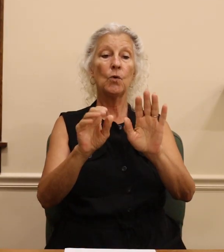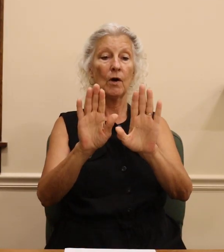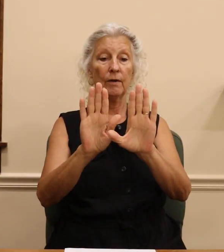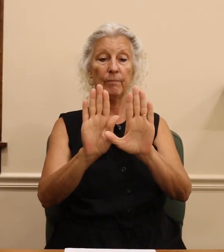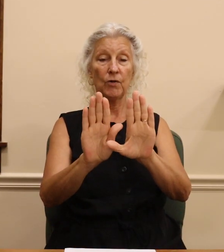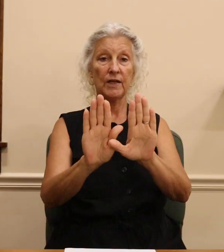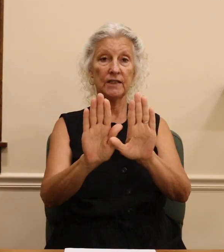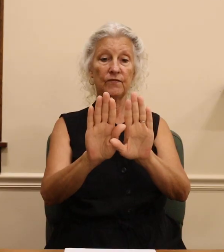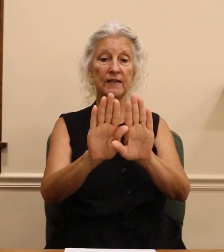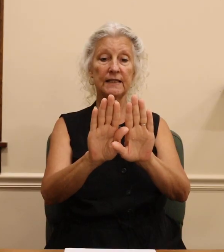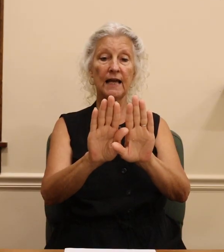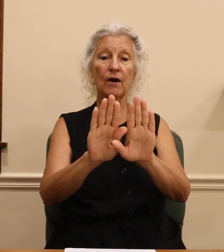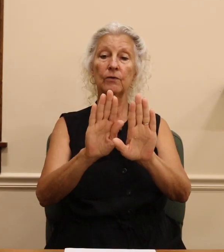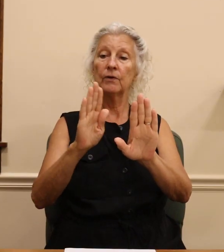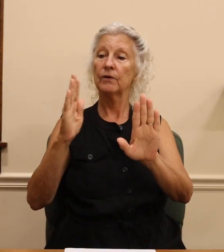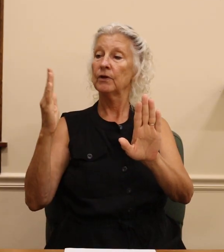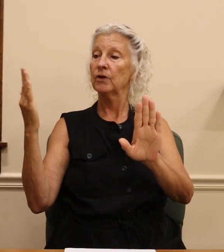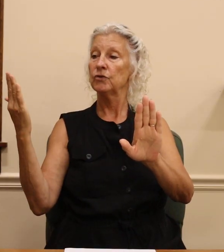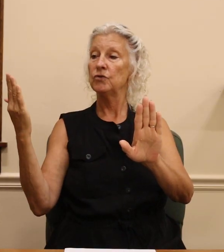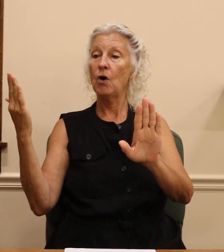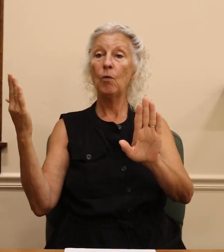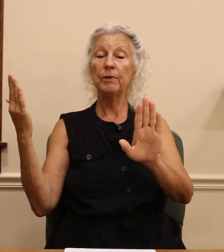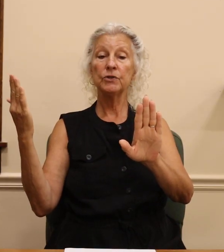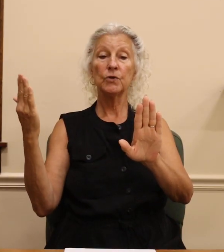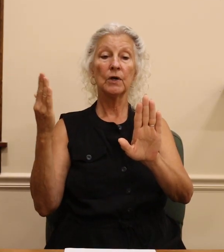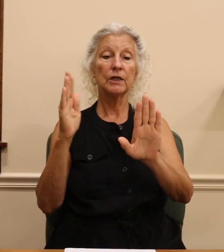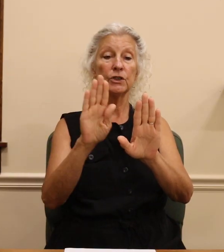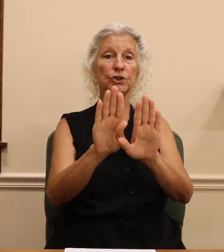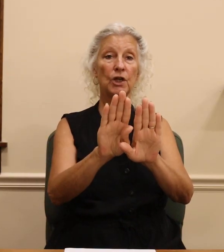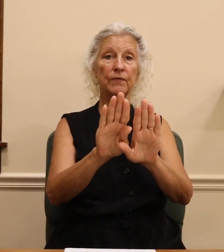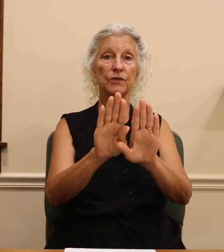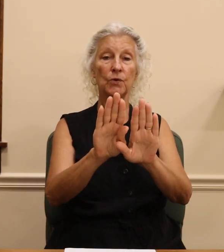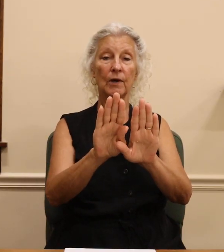Door, both hands facing out. Open the door, shut the door.